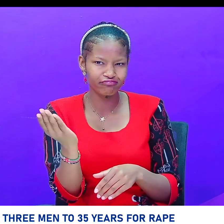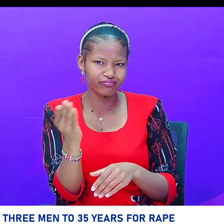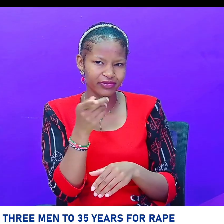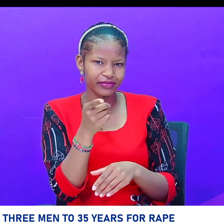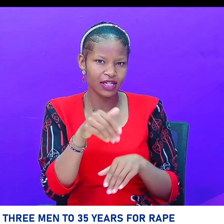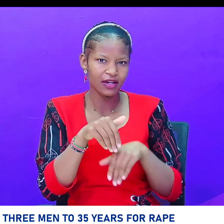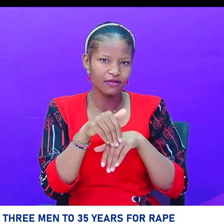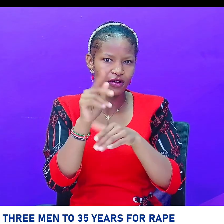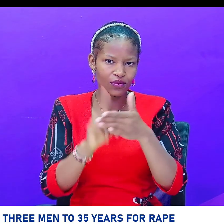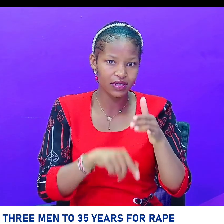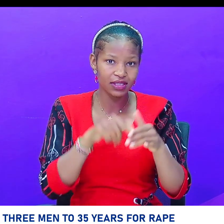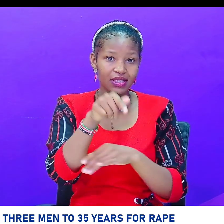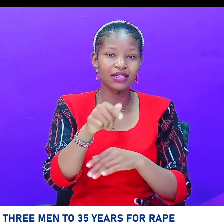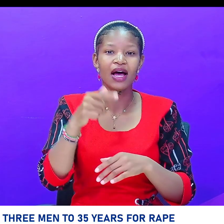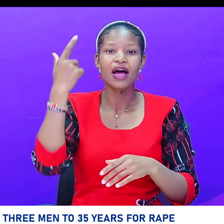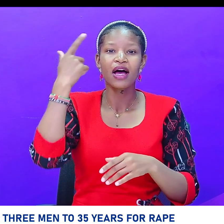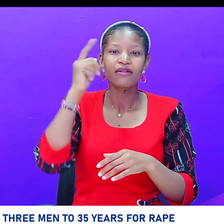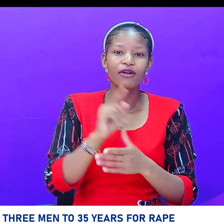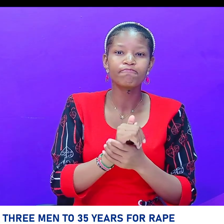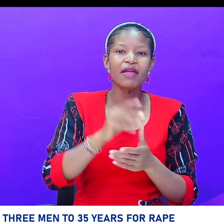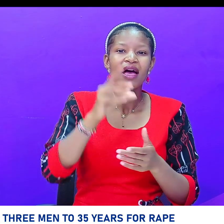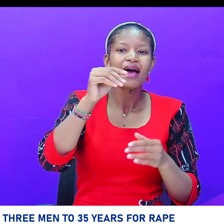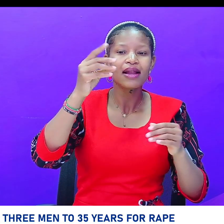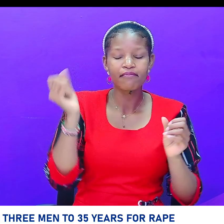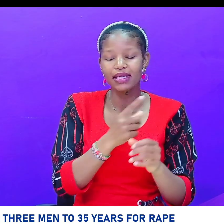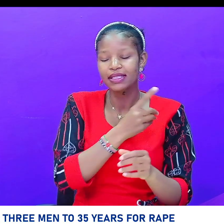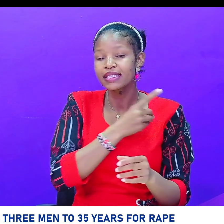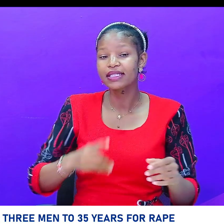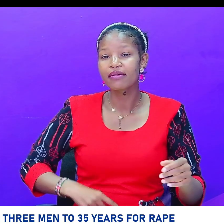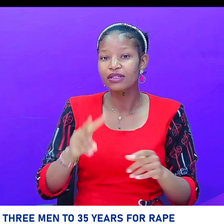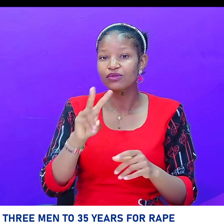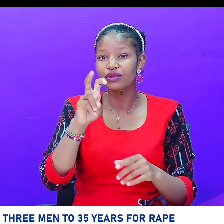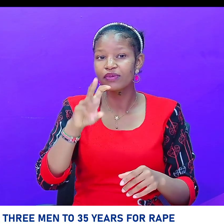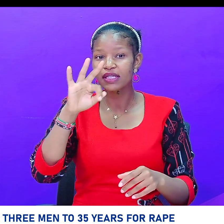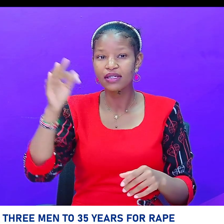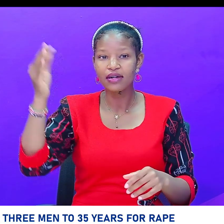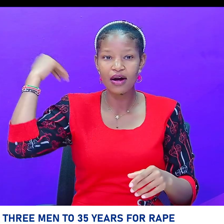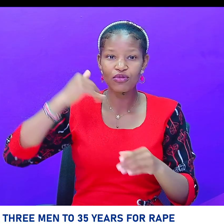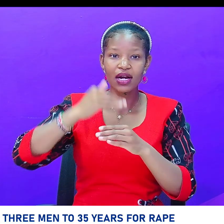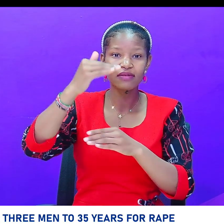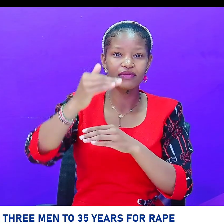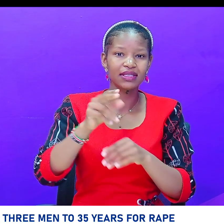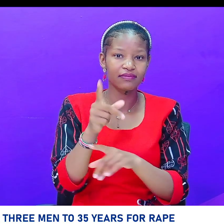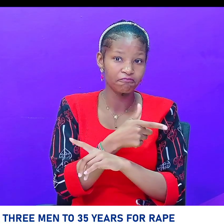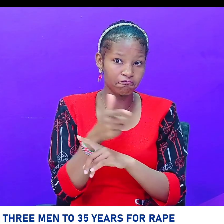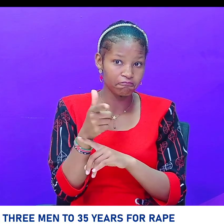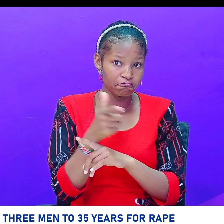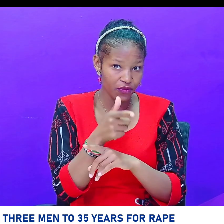The trio was arrested in December 2023 after a video circulating online showing